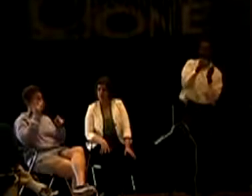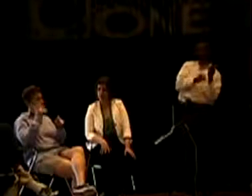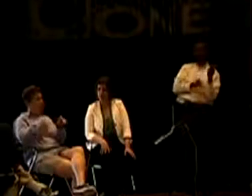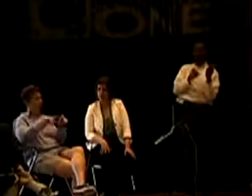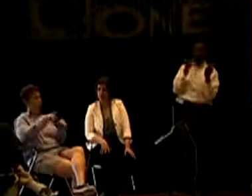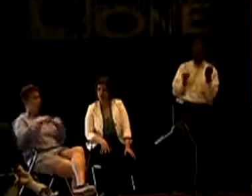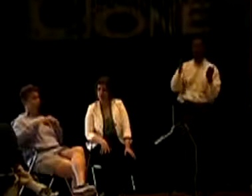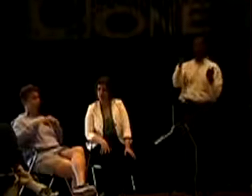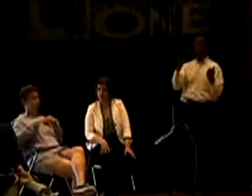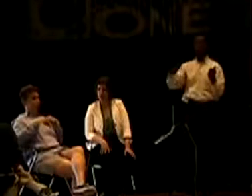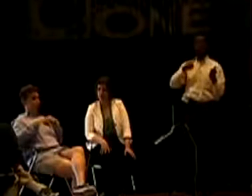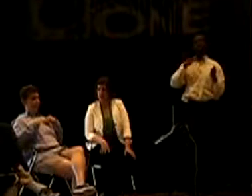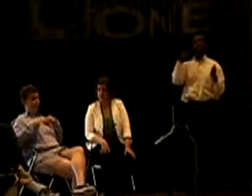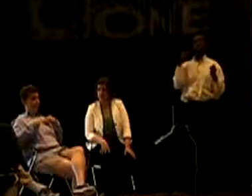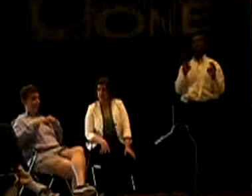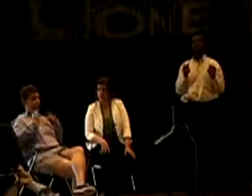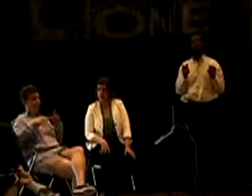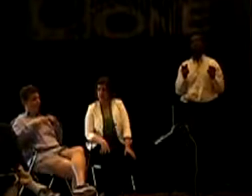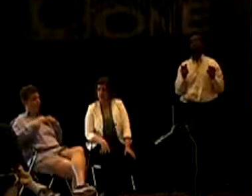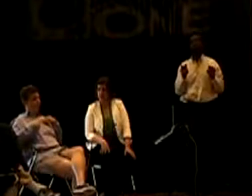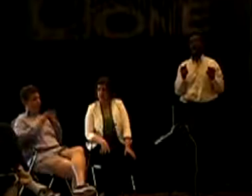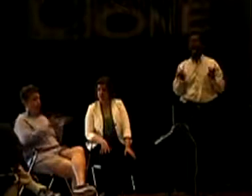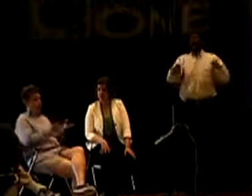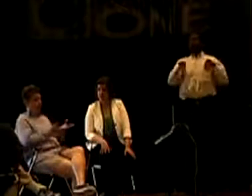was invaluable.